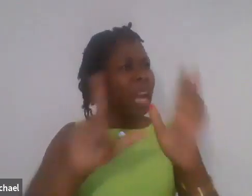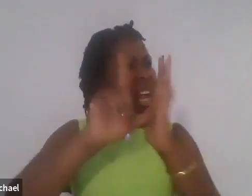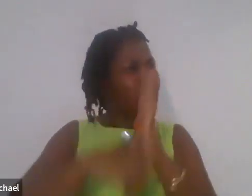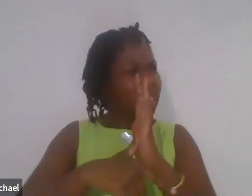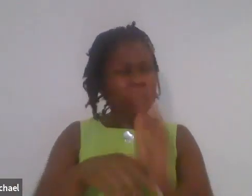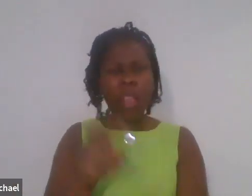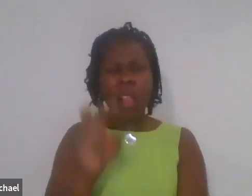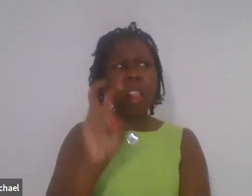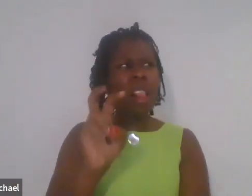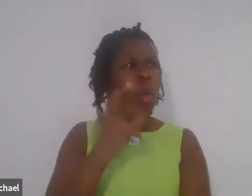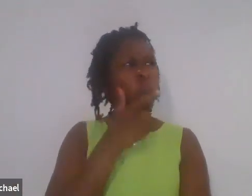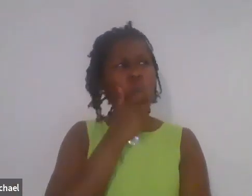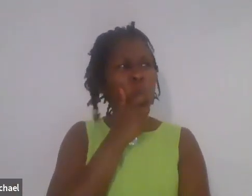So I went on by good time.